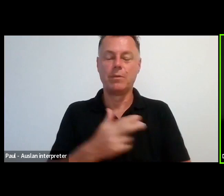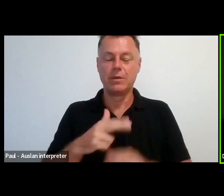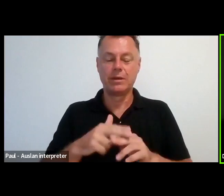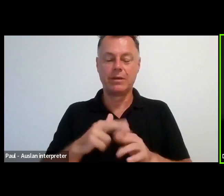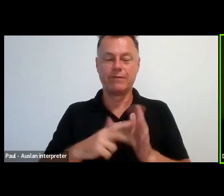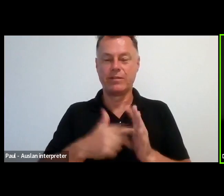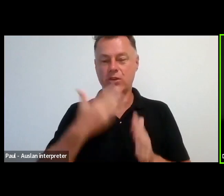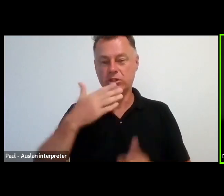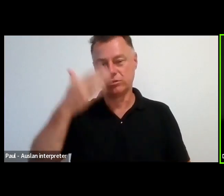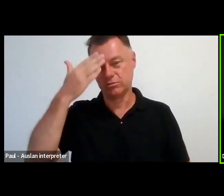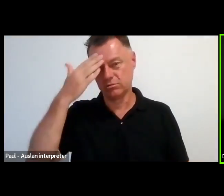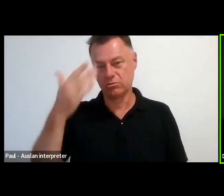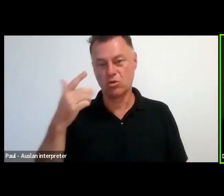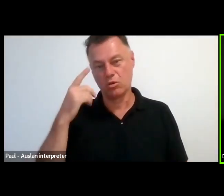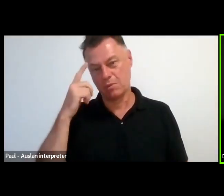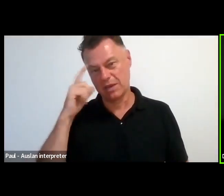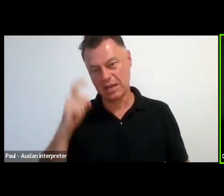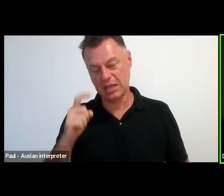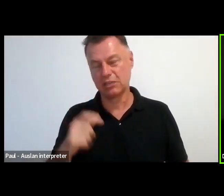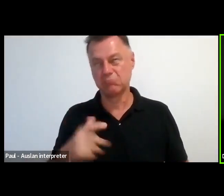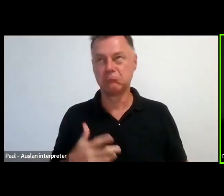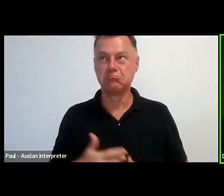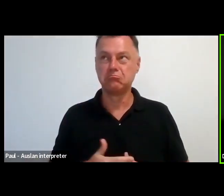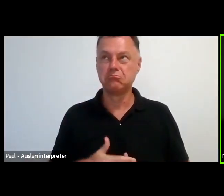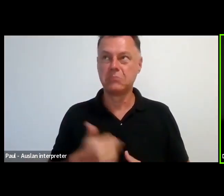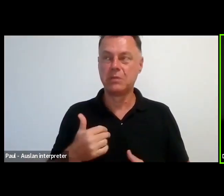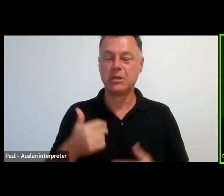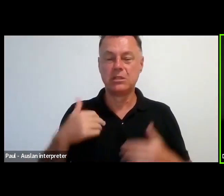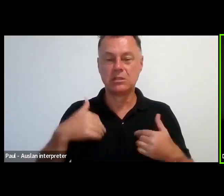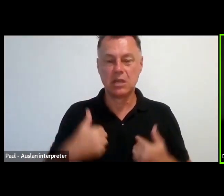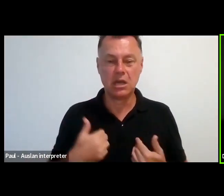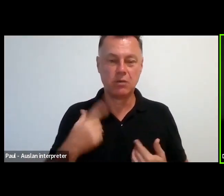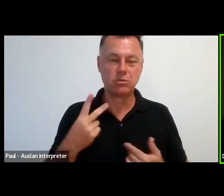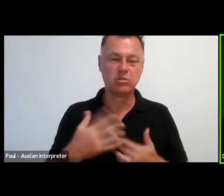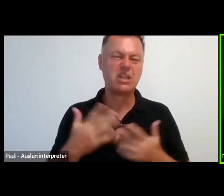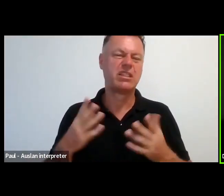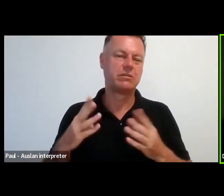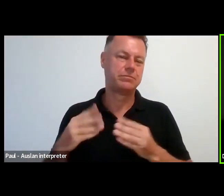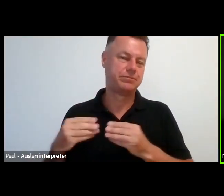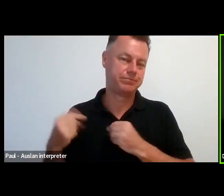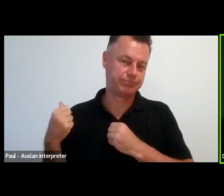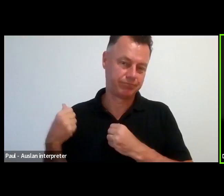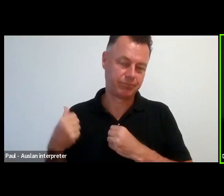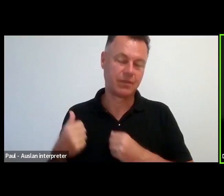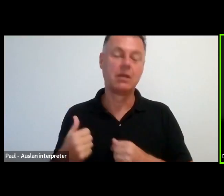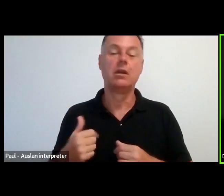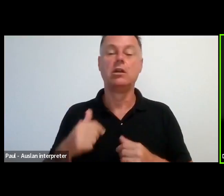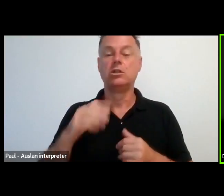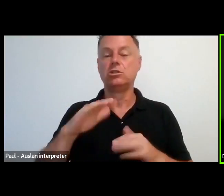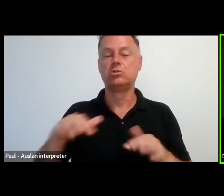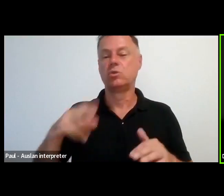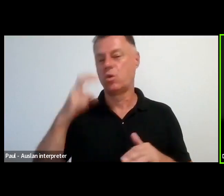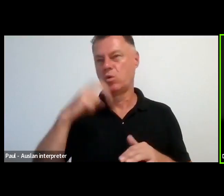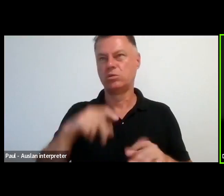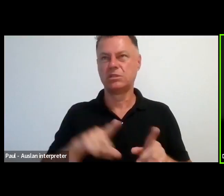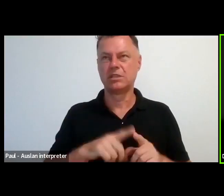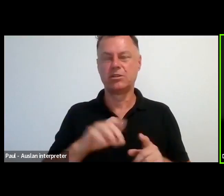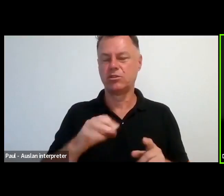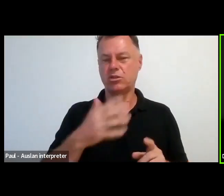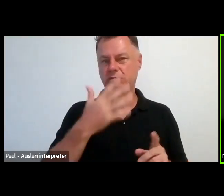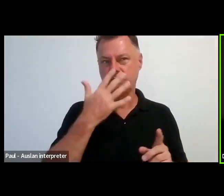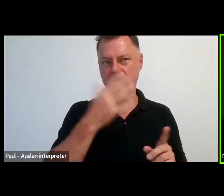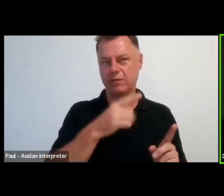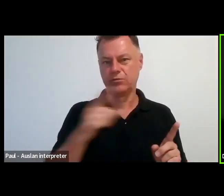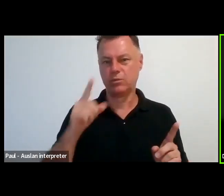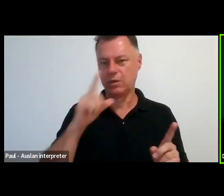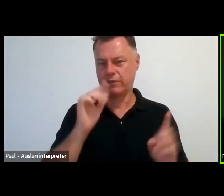of days, and they usually pass. In the medium term, in older kids, so this is not in the 5 to 11